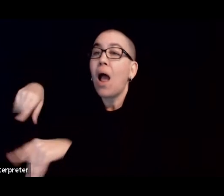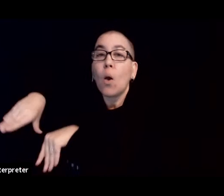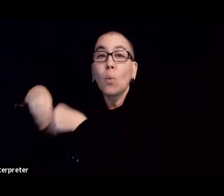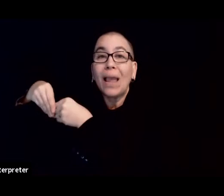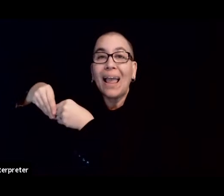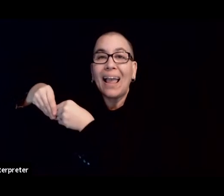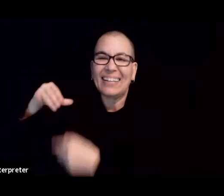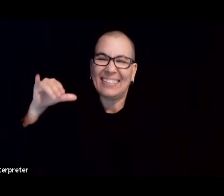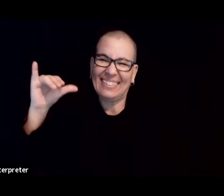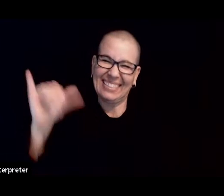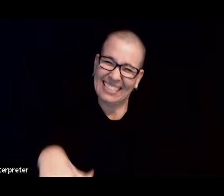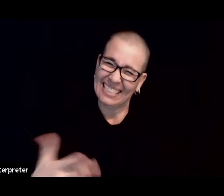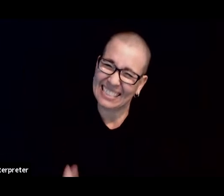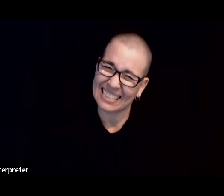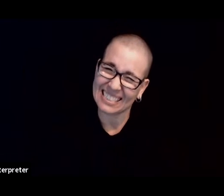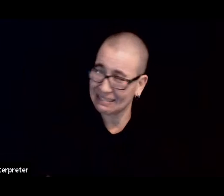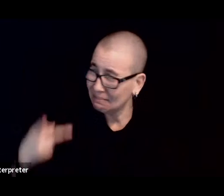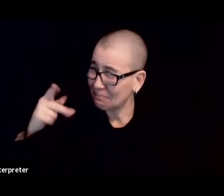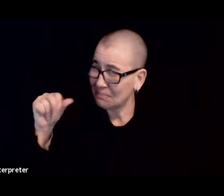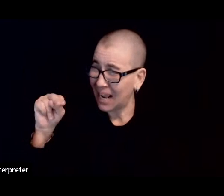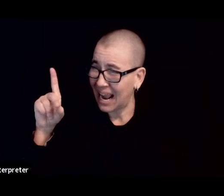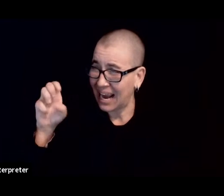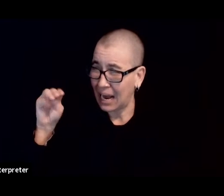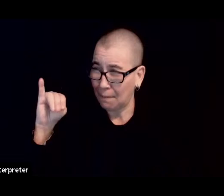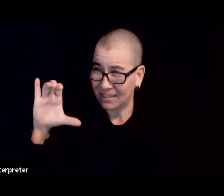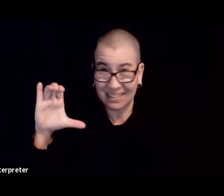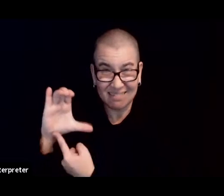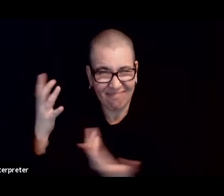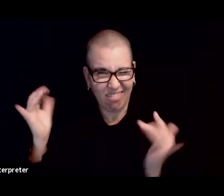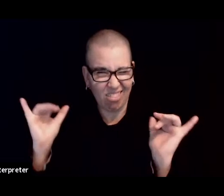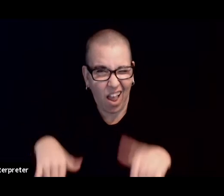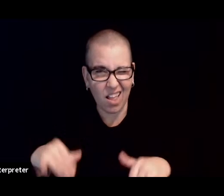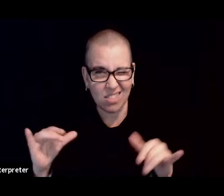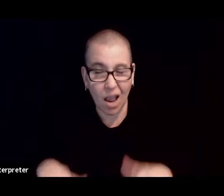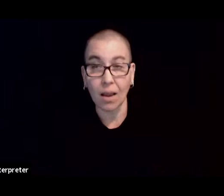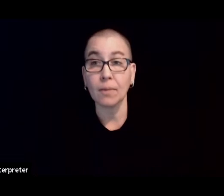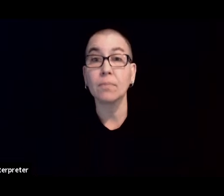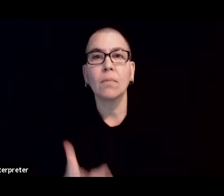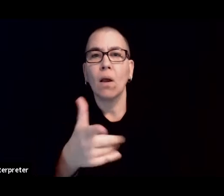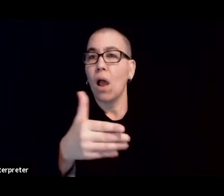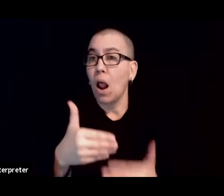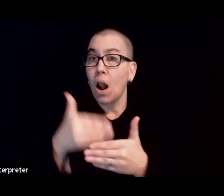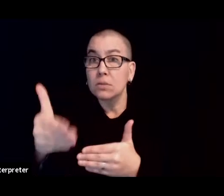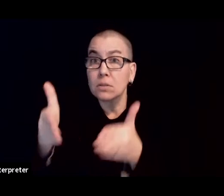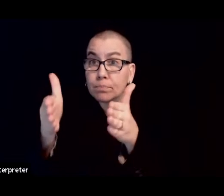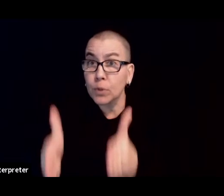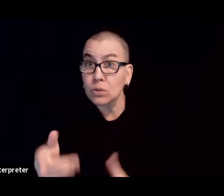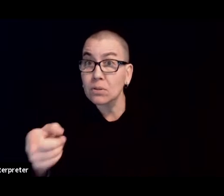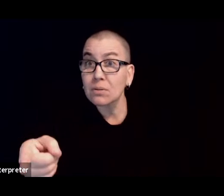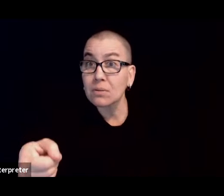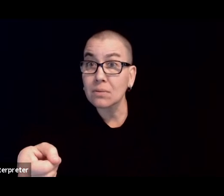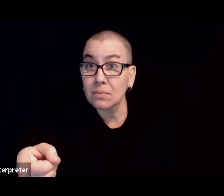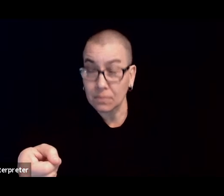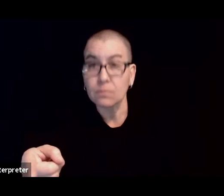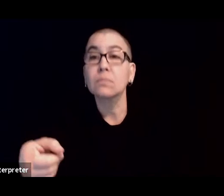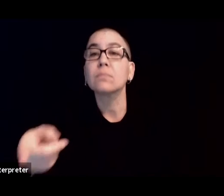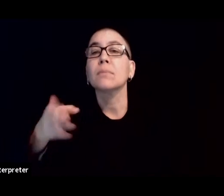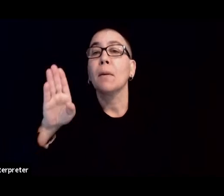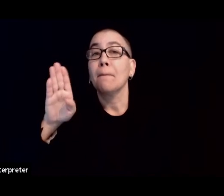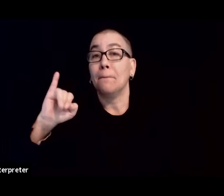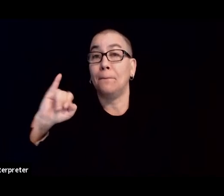Thank you. Next question comes from the line of Bill Werner from Minnesota News Network. Your line is now open. You may ask